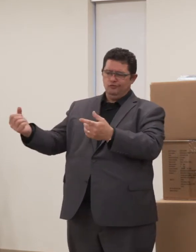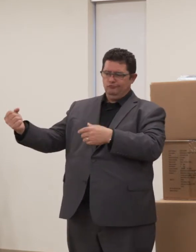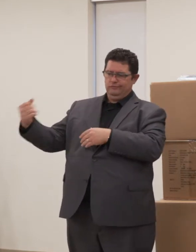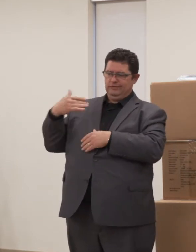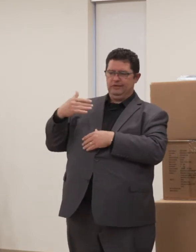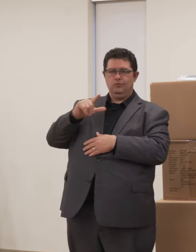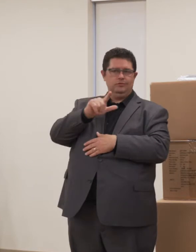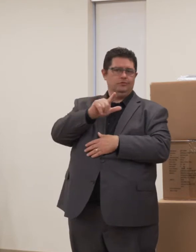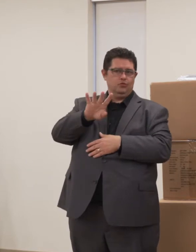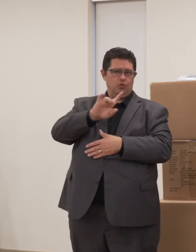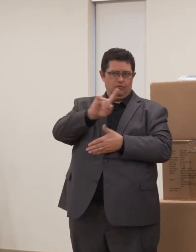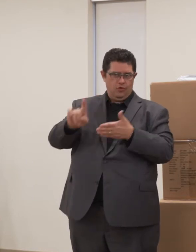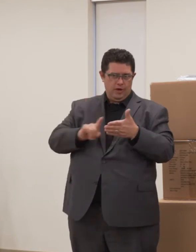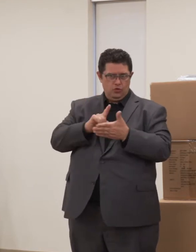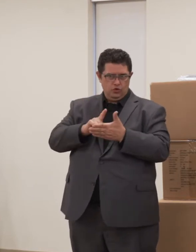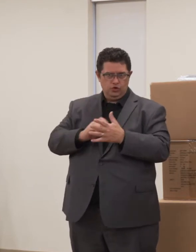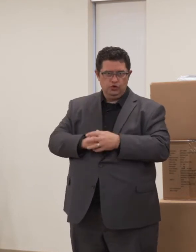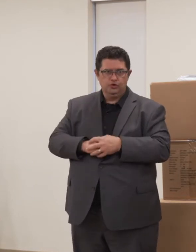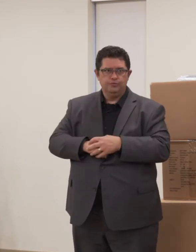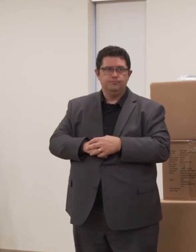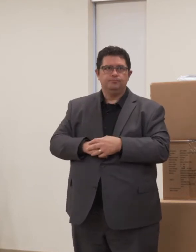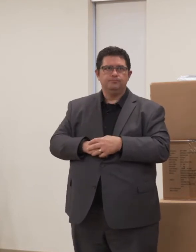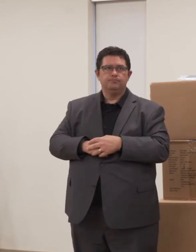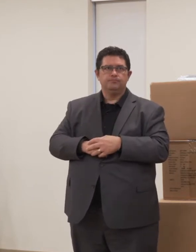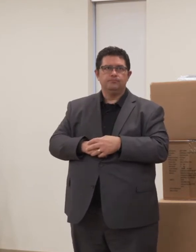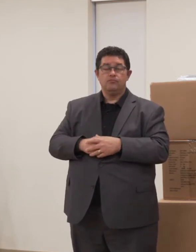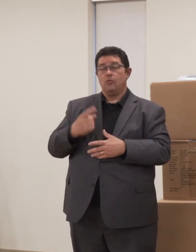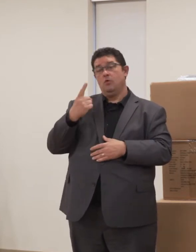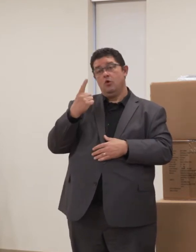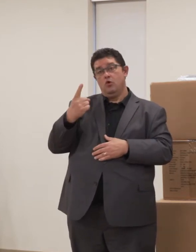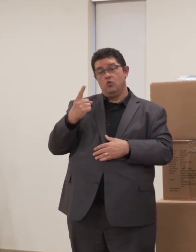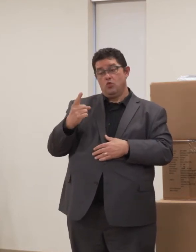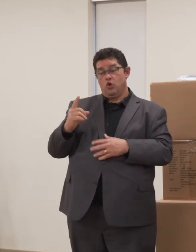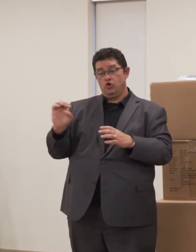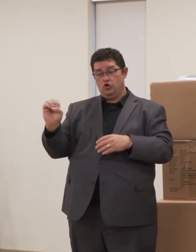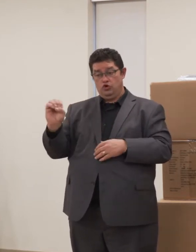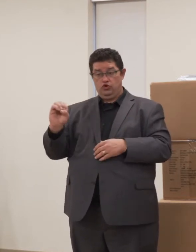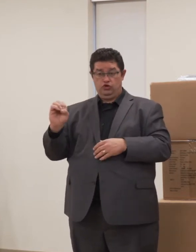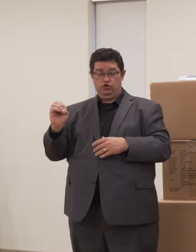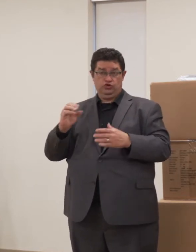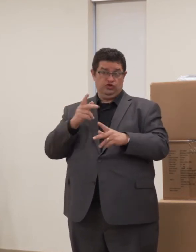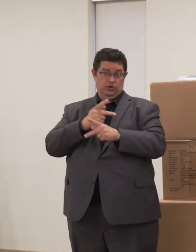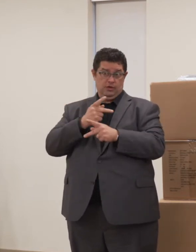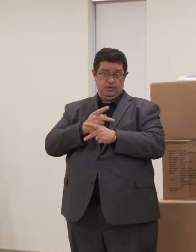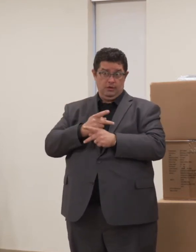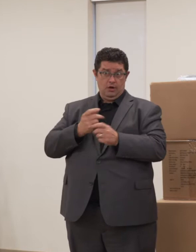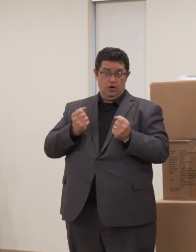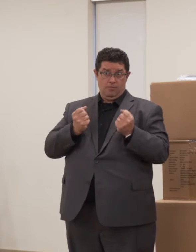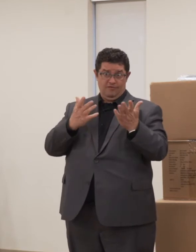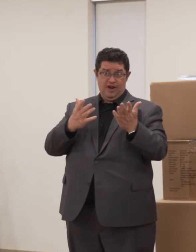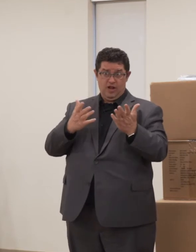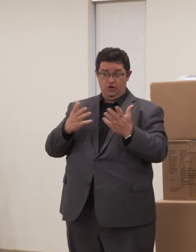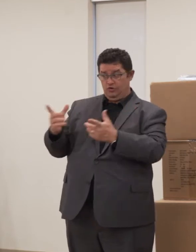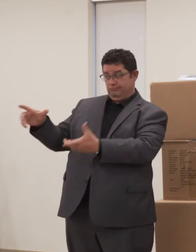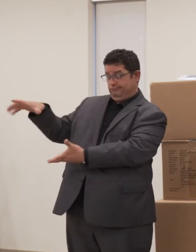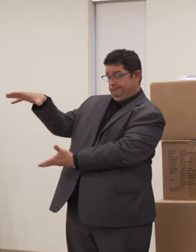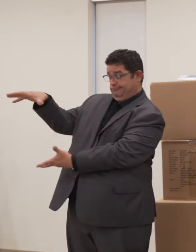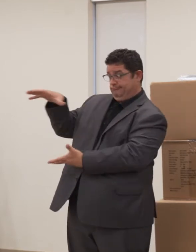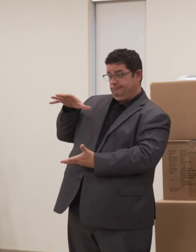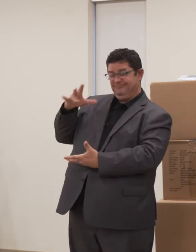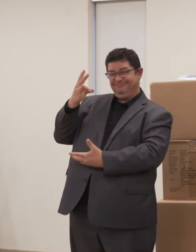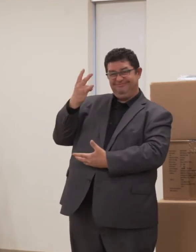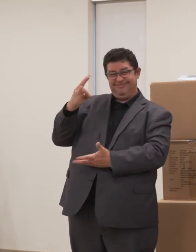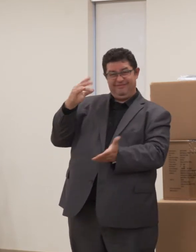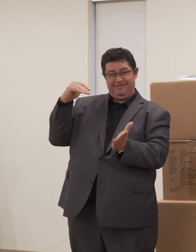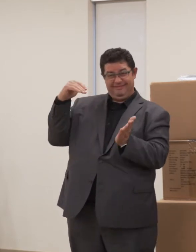within 24 hours. One urgent care provider had given us 17,000 test results in